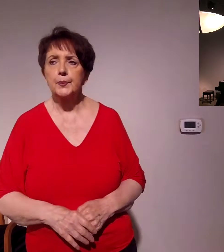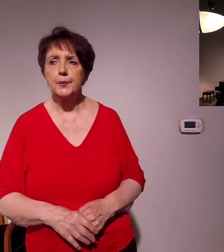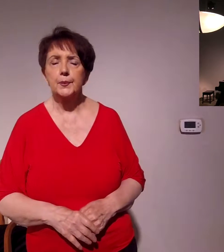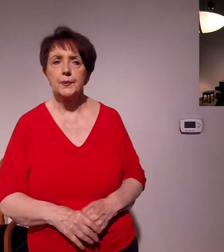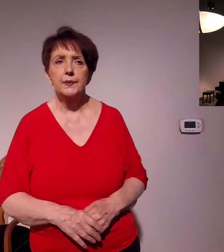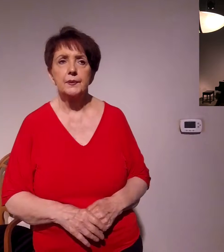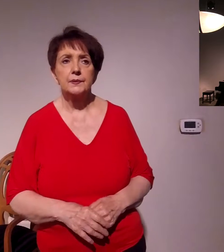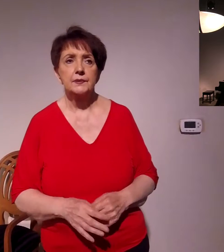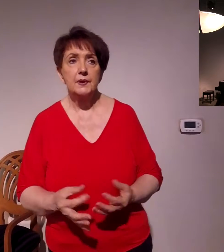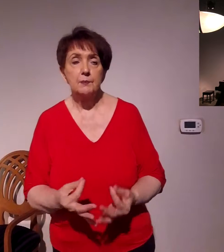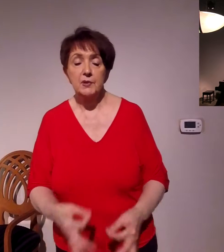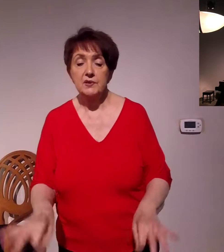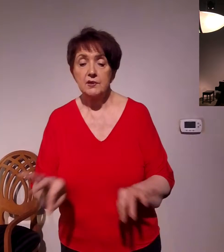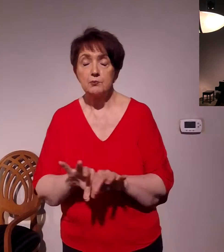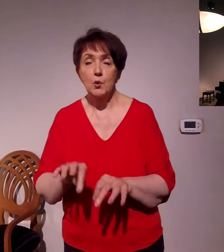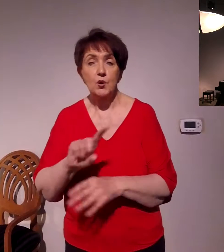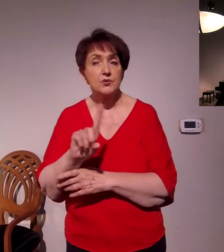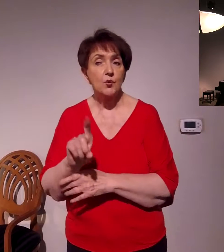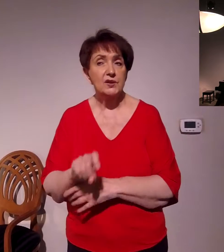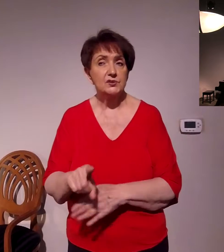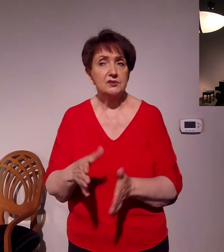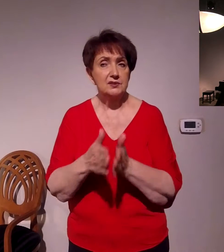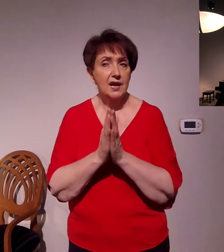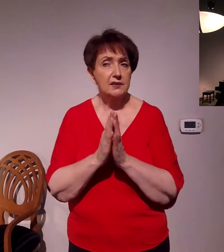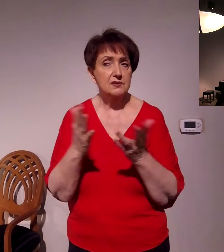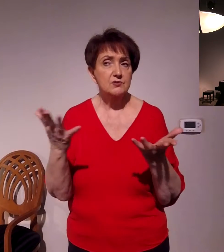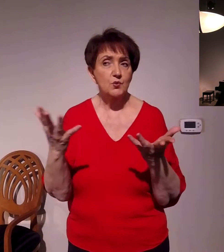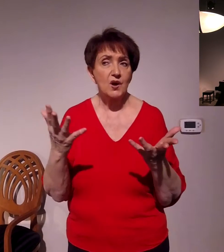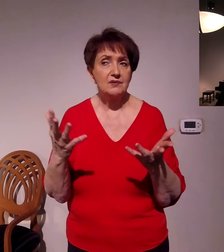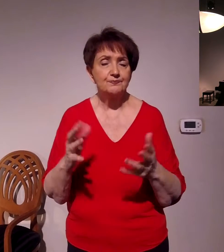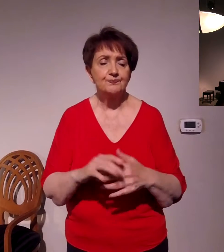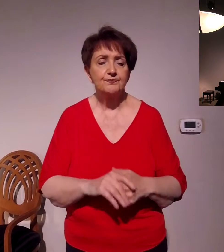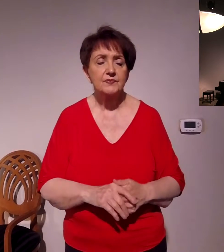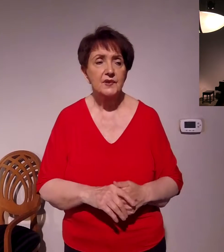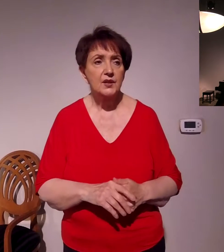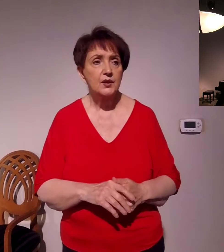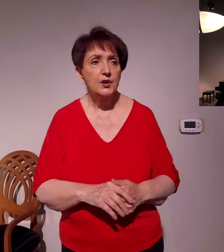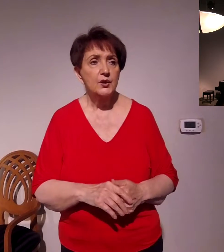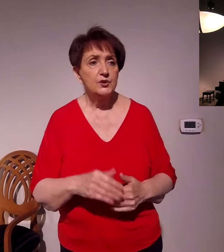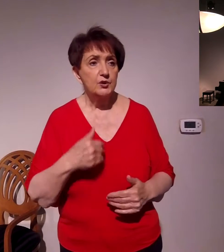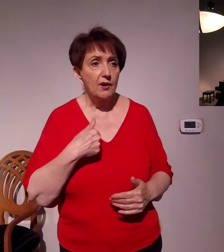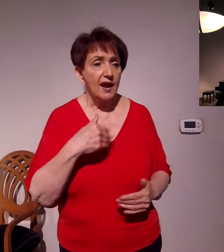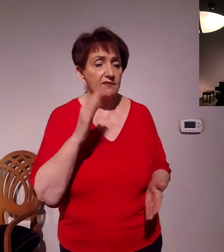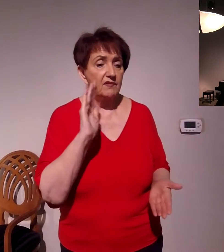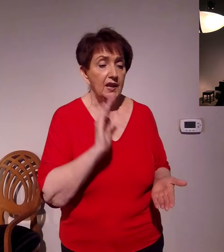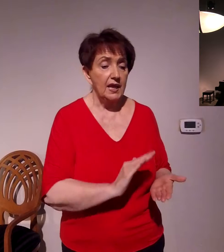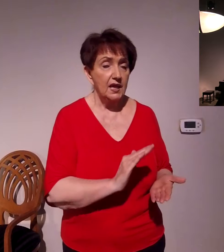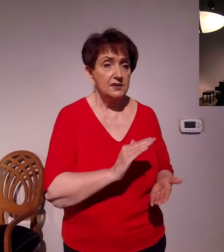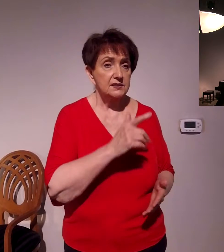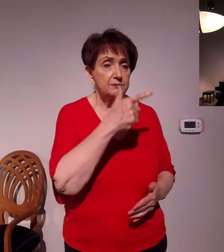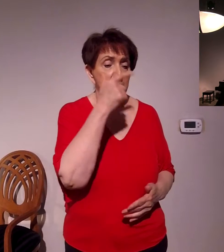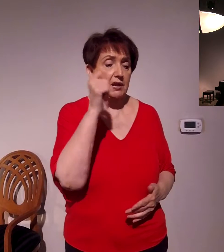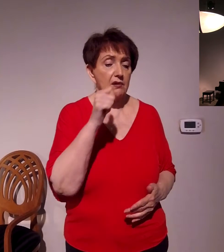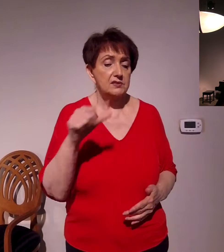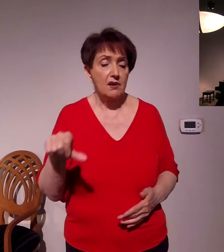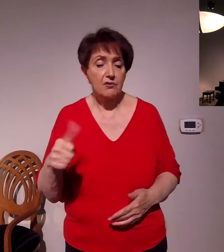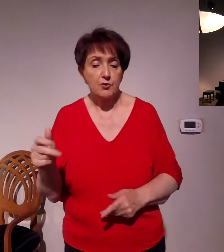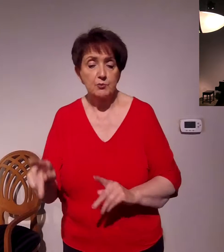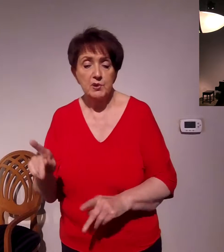The important questions to begin to ask is, do you have less because